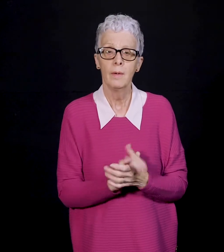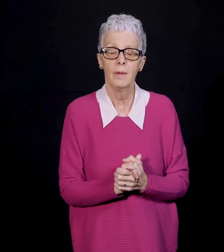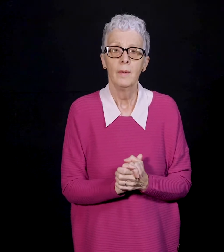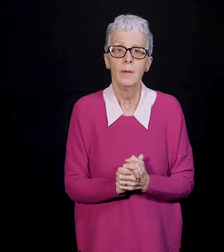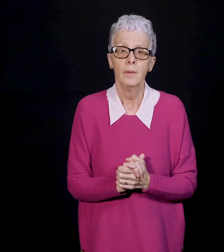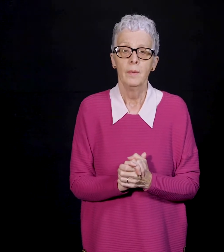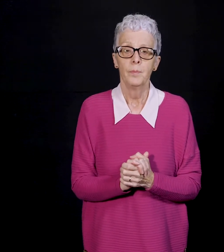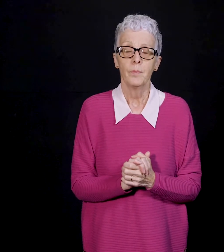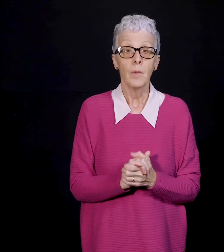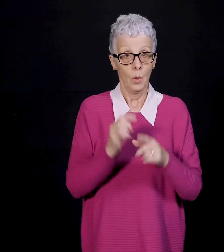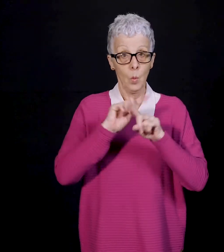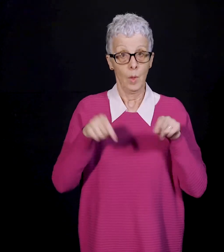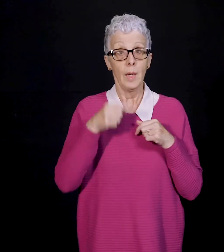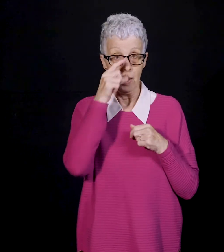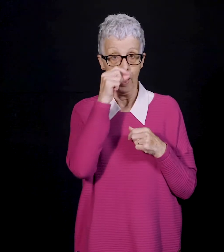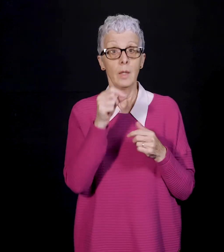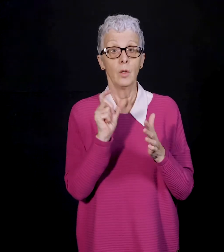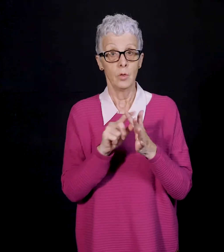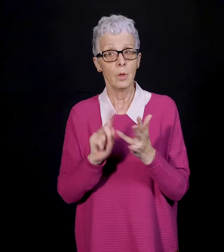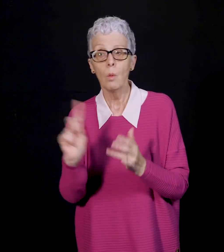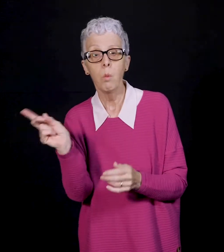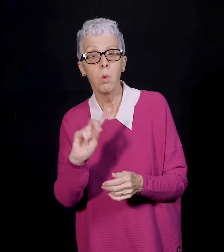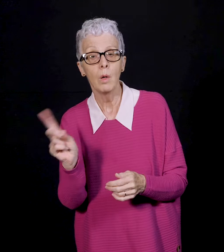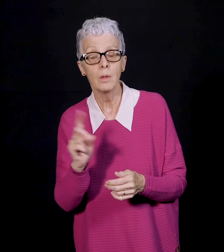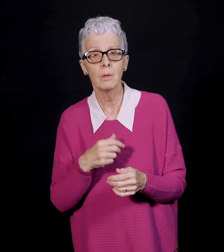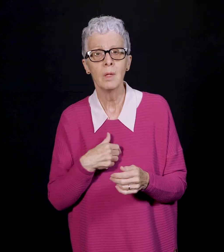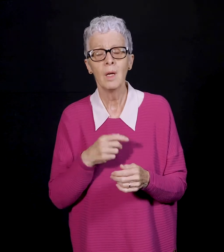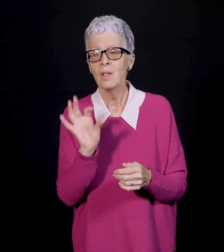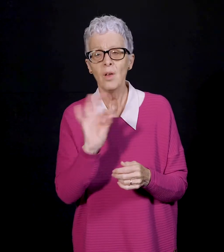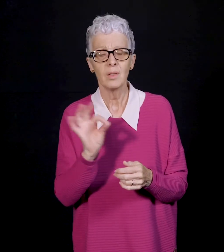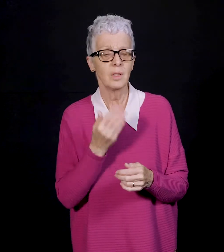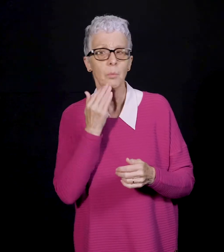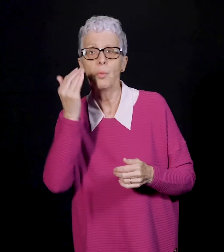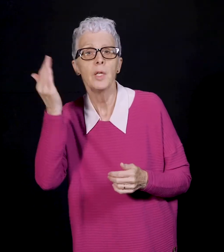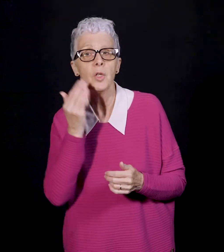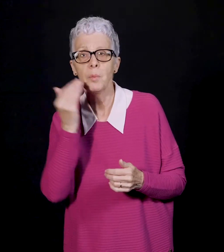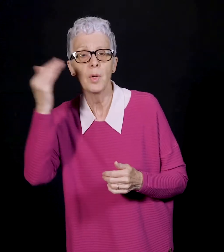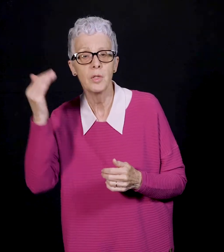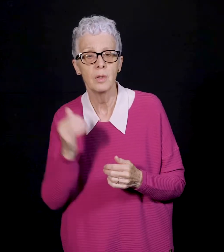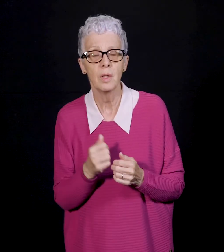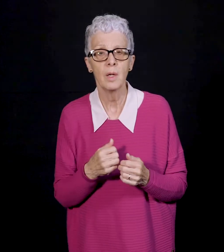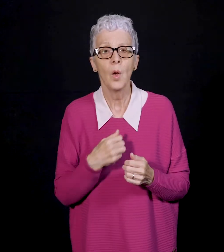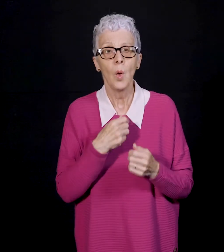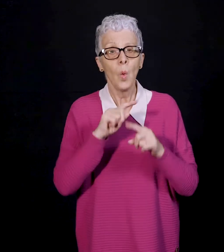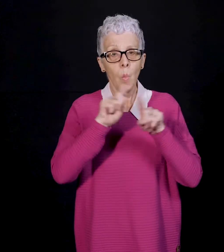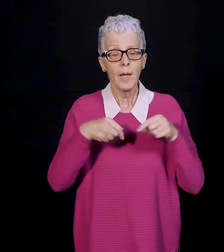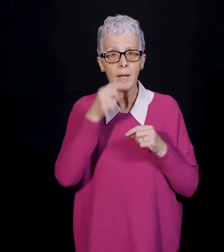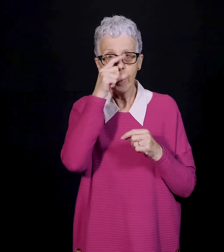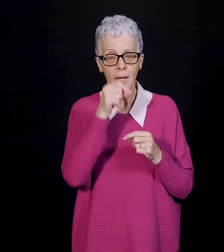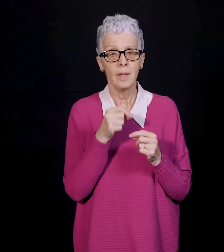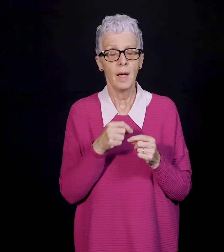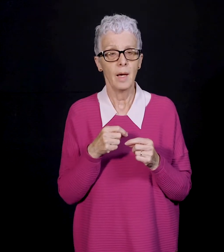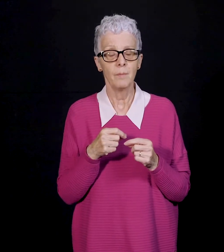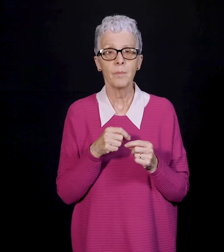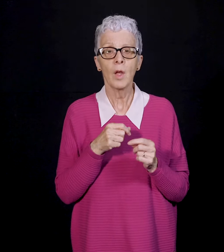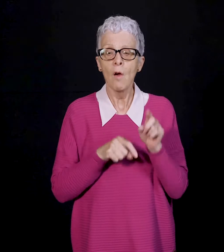is something we can do. This is not just a theology lesson. There's actually some great application in all that. I think it is found in